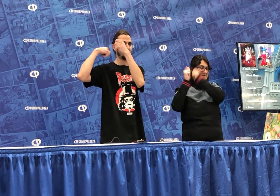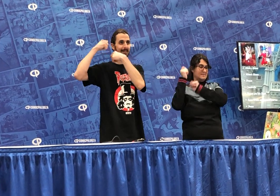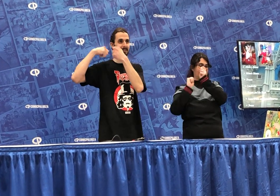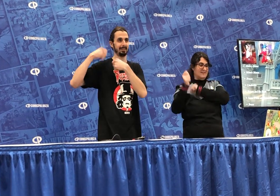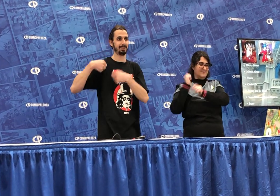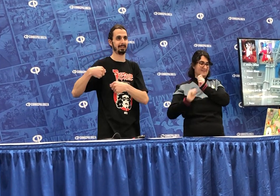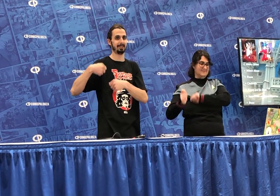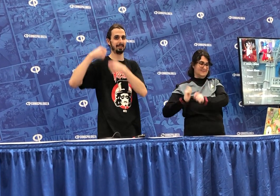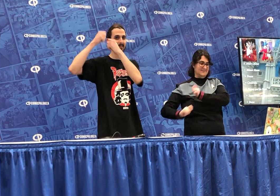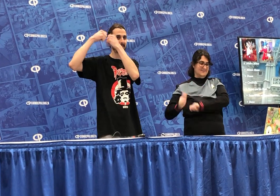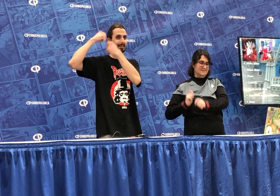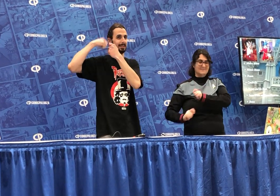Tangled.